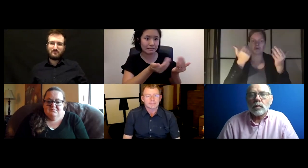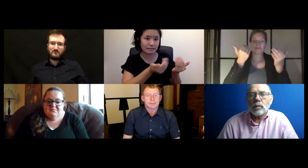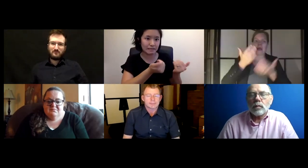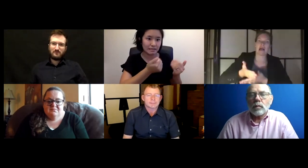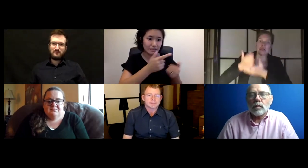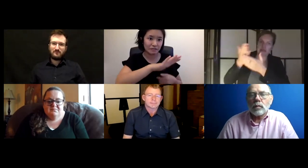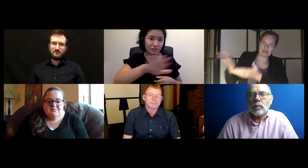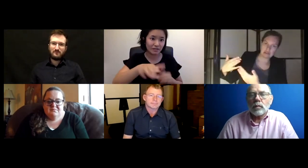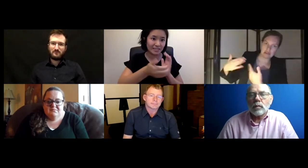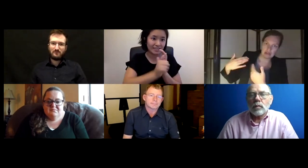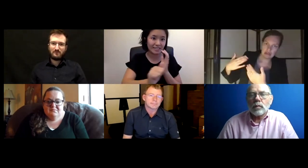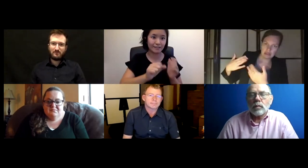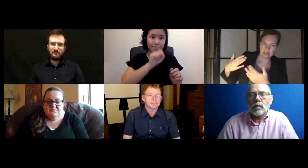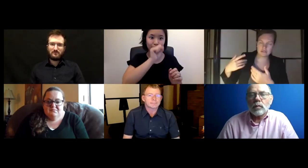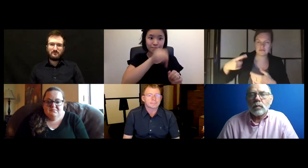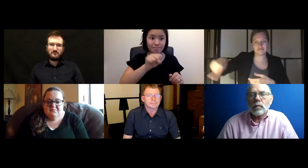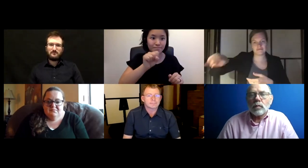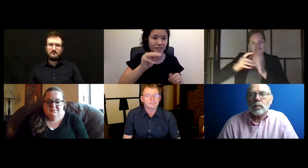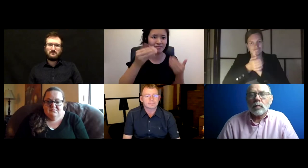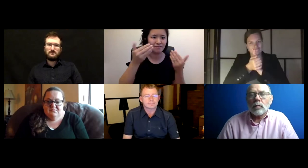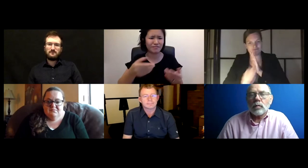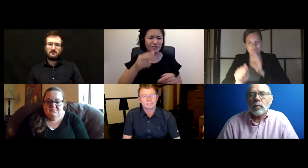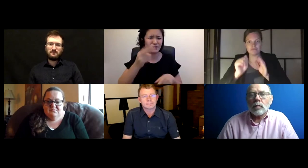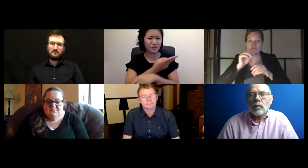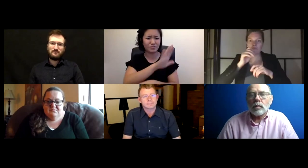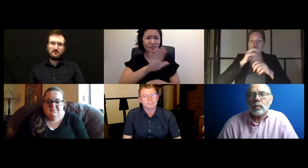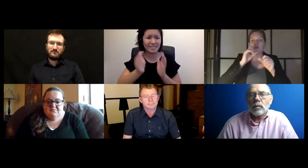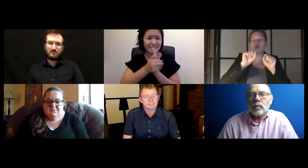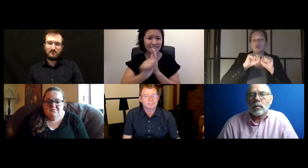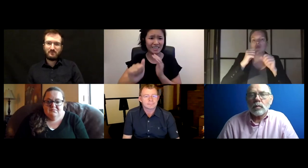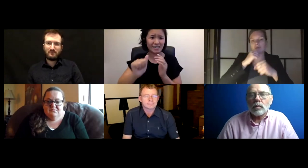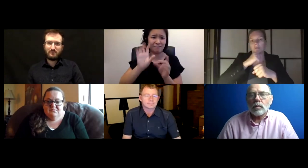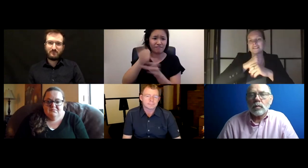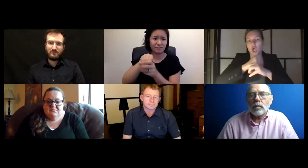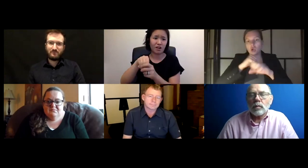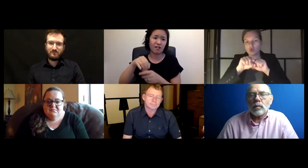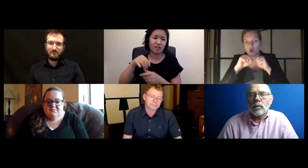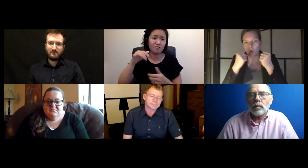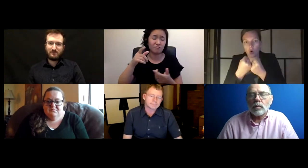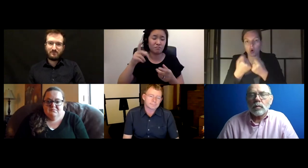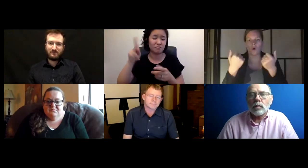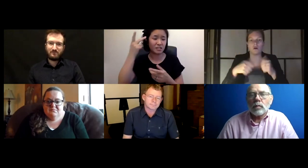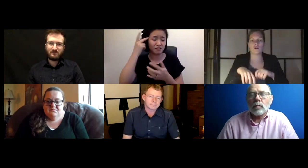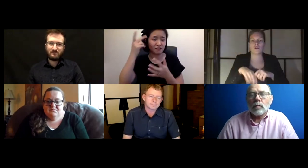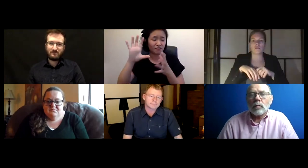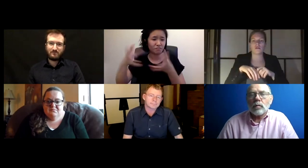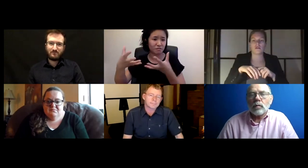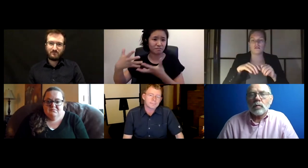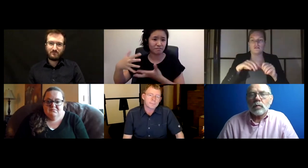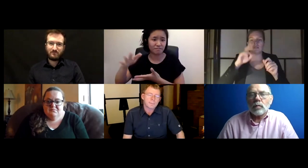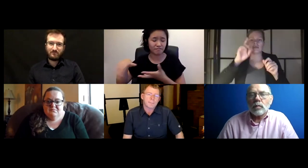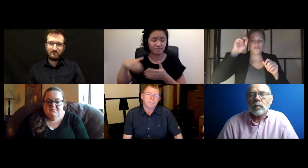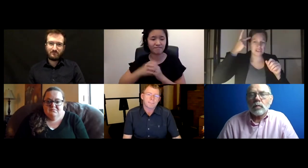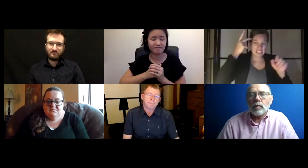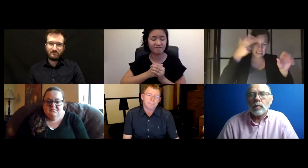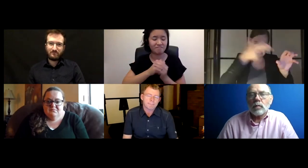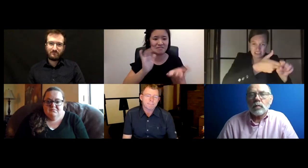in their social media, and they're looking for you to bring forth your skills. So showcase your skills and work with these